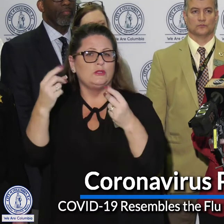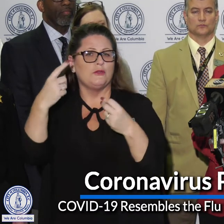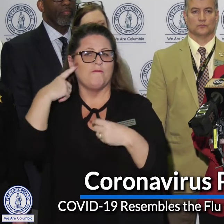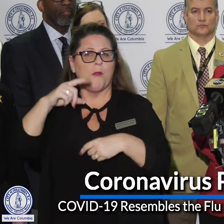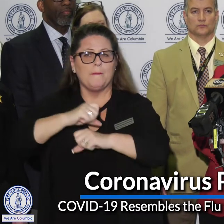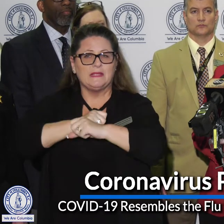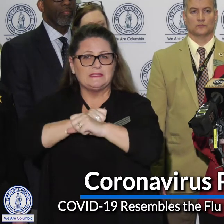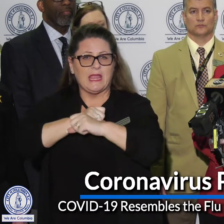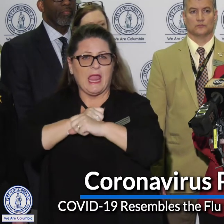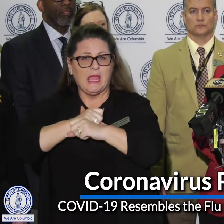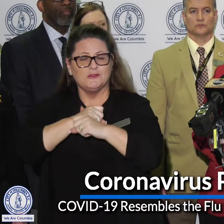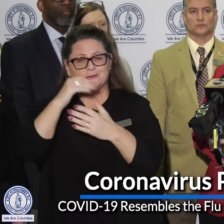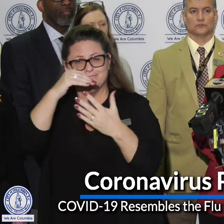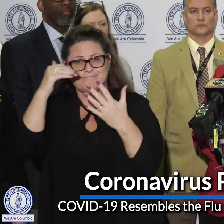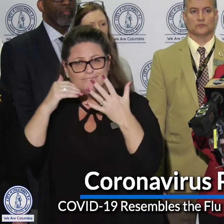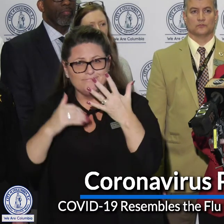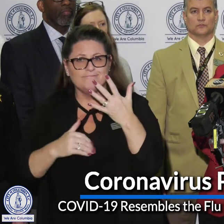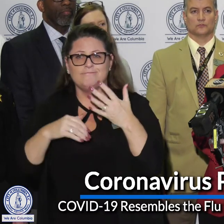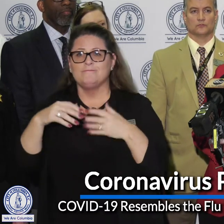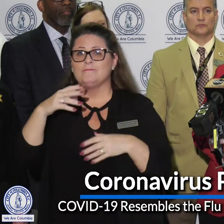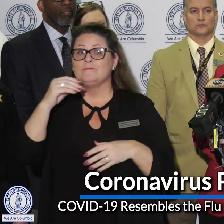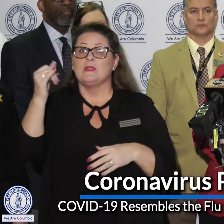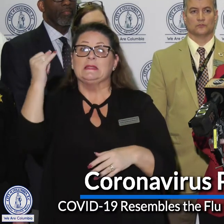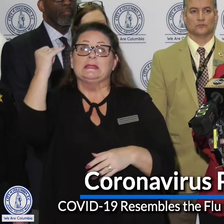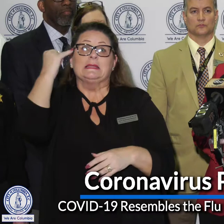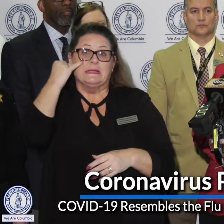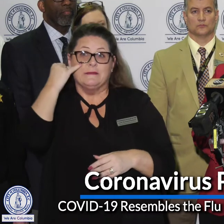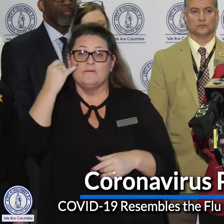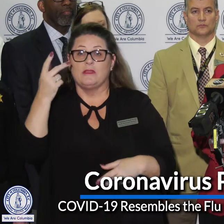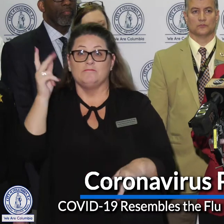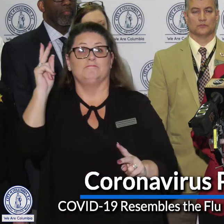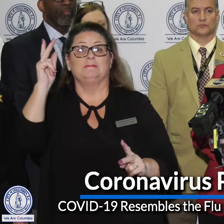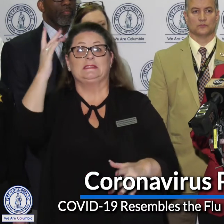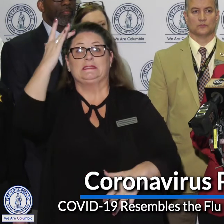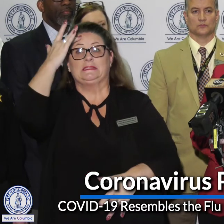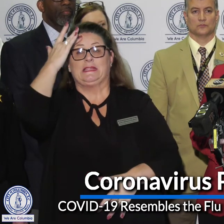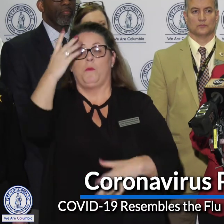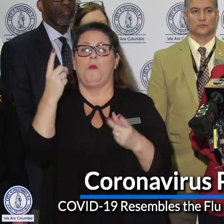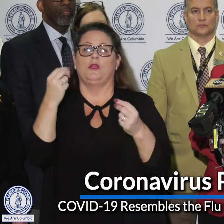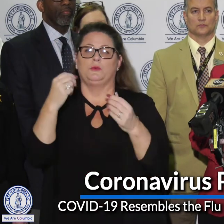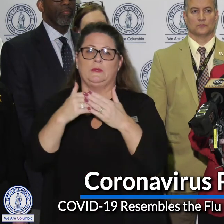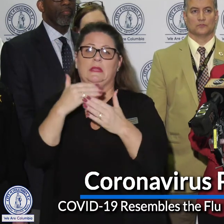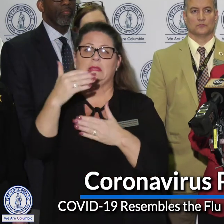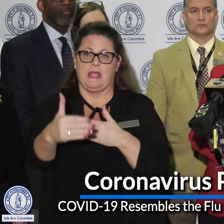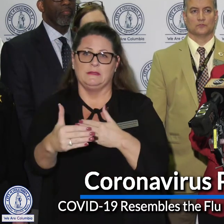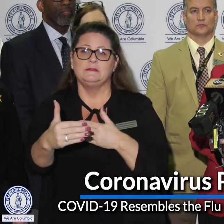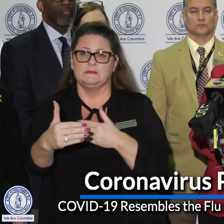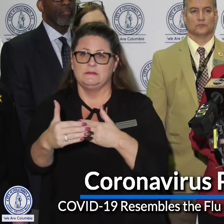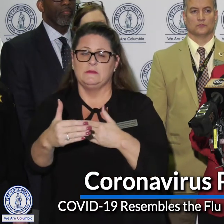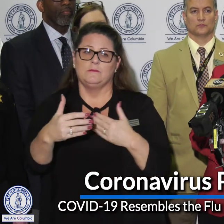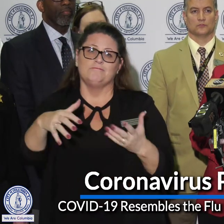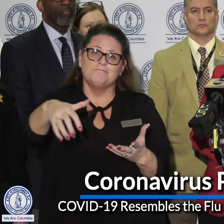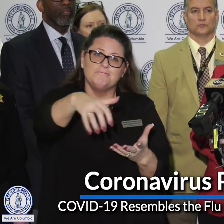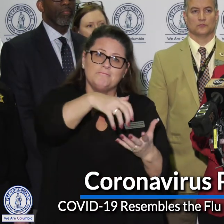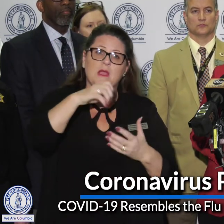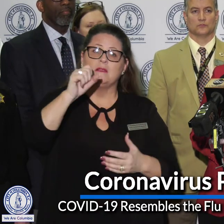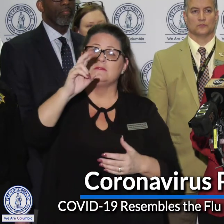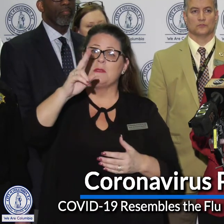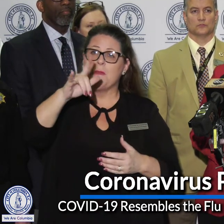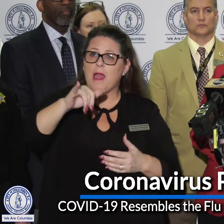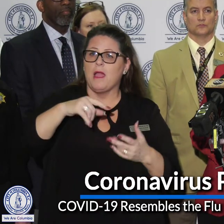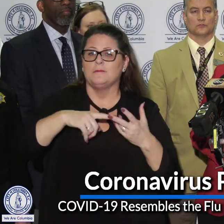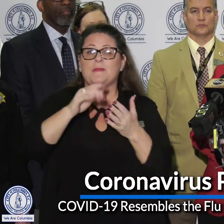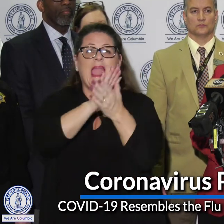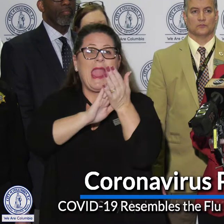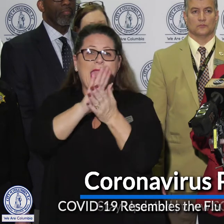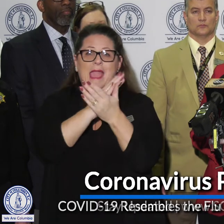and steps to take should employees feel ill. And so that is including us gathering supplies like hand sanitizer,